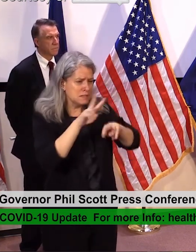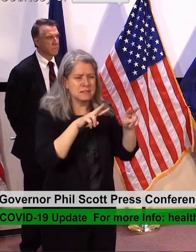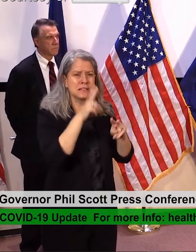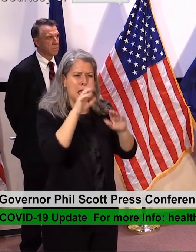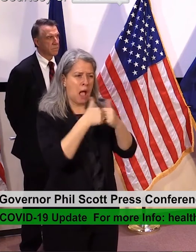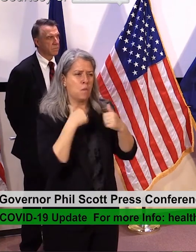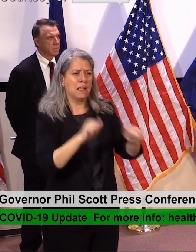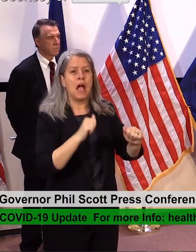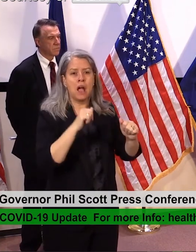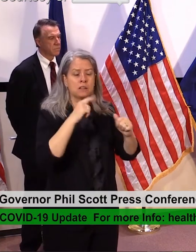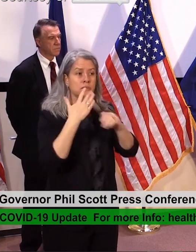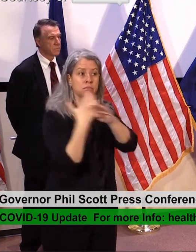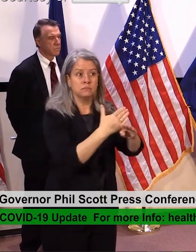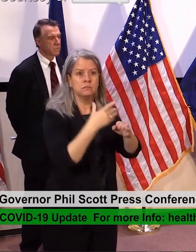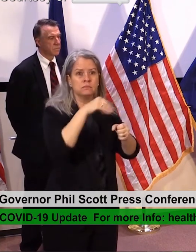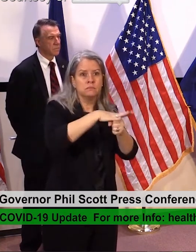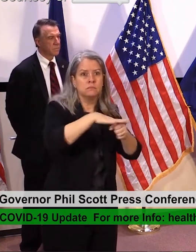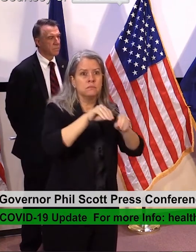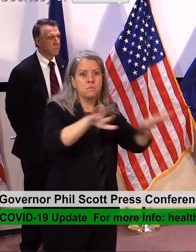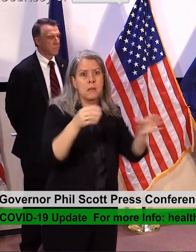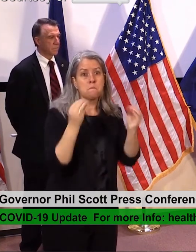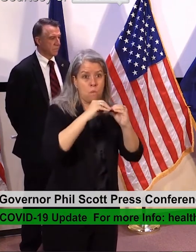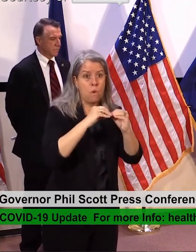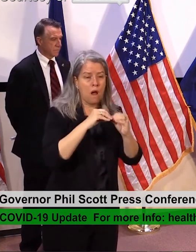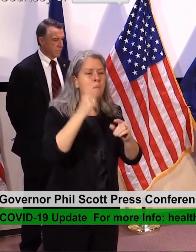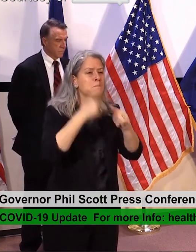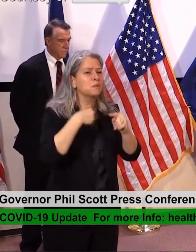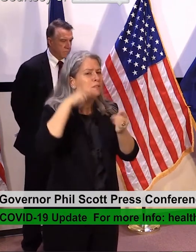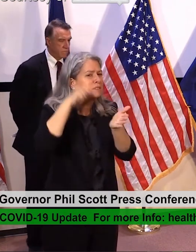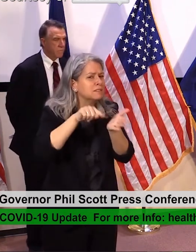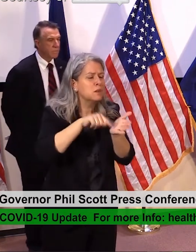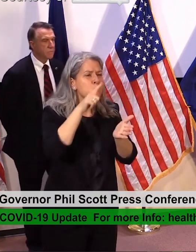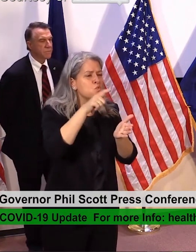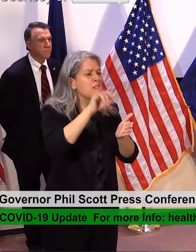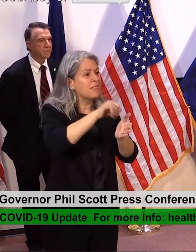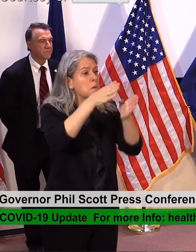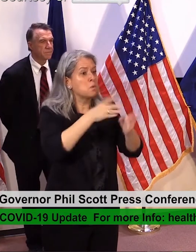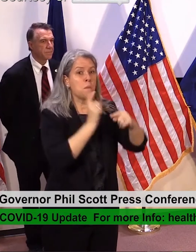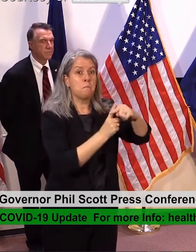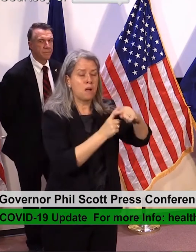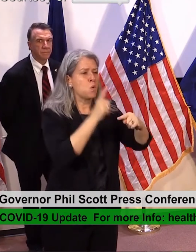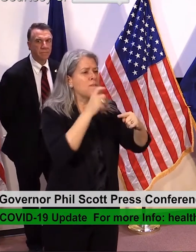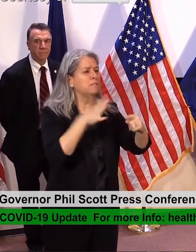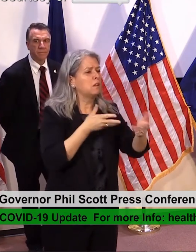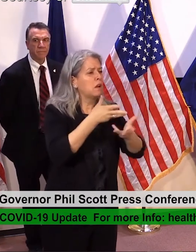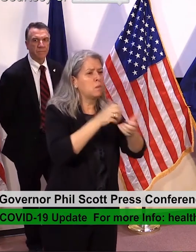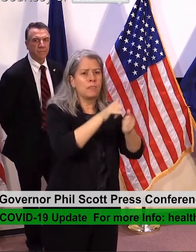begin our contact tracing efforts. The team helps the facility determine the best way to prevent